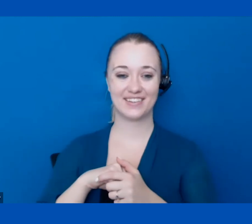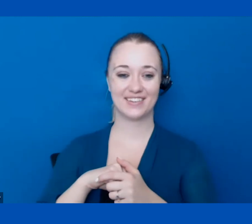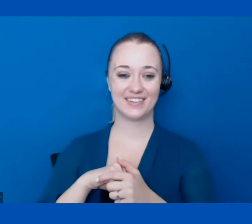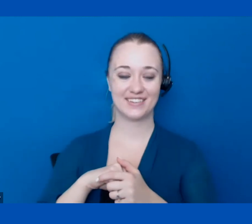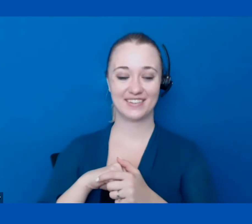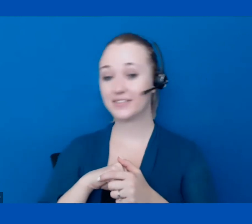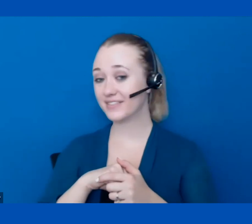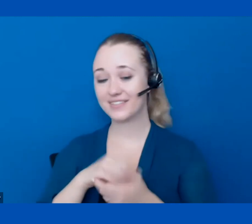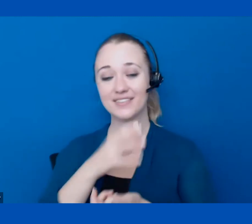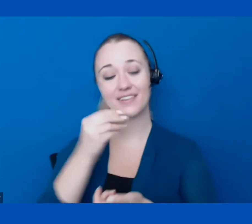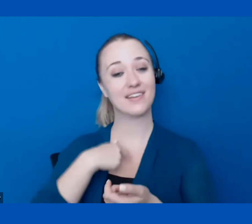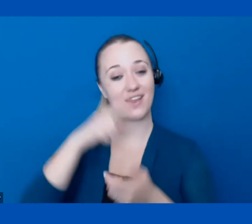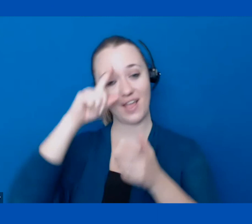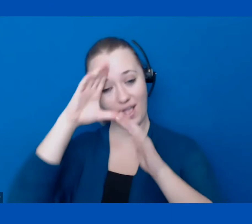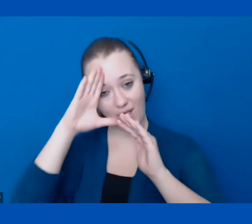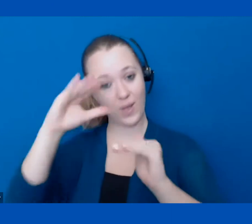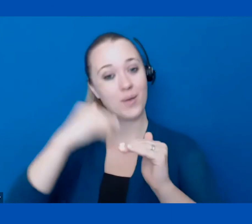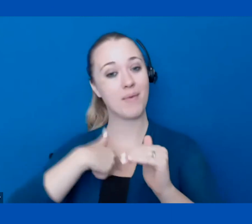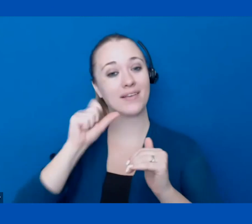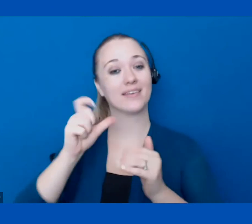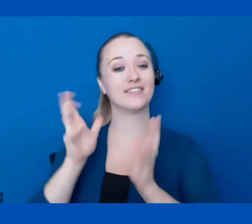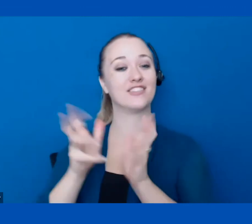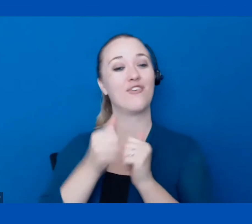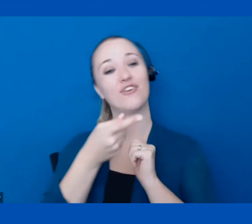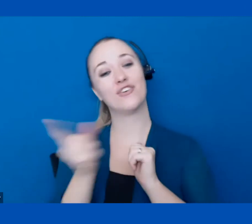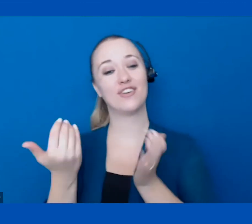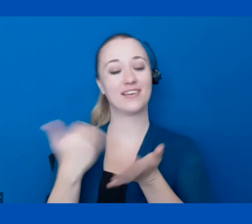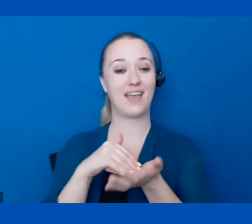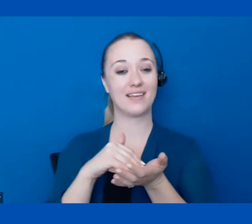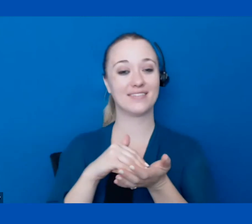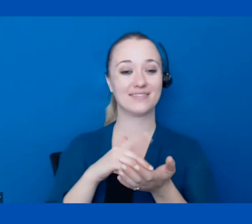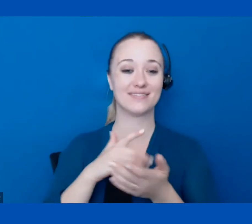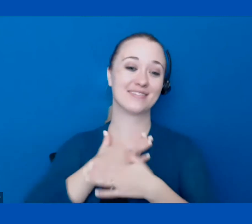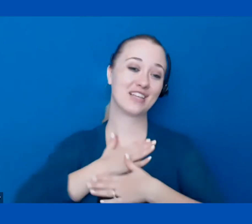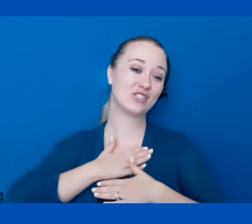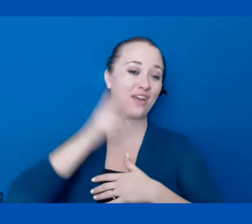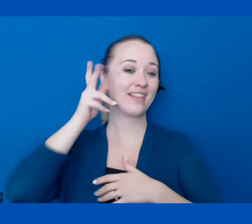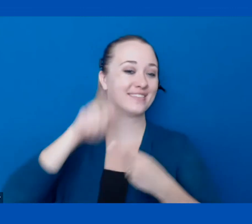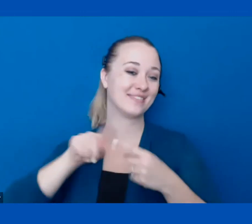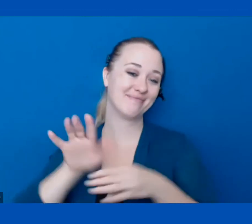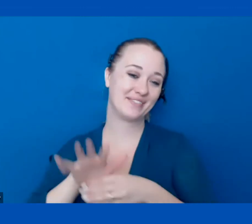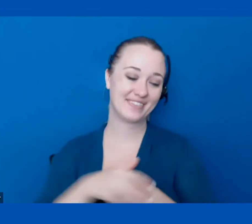Yeah, and I hope that I get to speak with you guys again, and I guess enjoy listening to the movie.